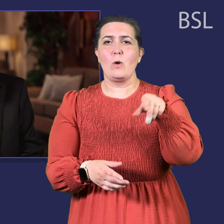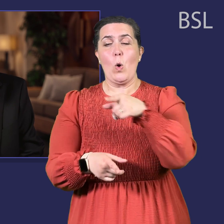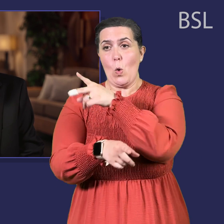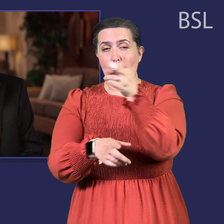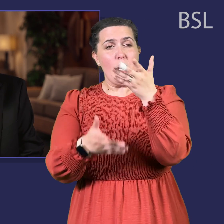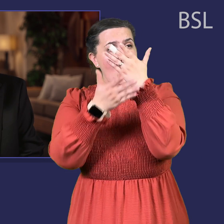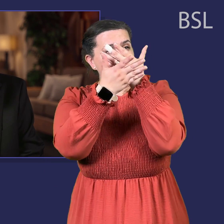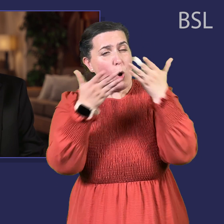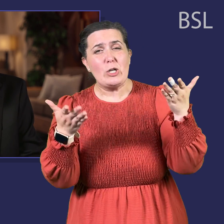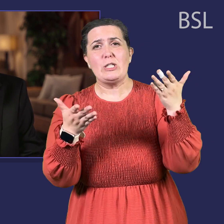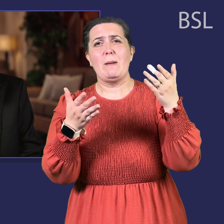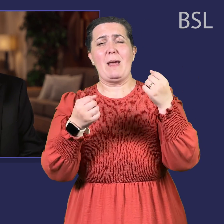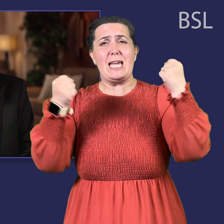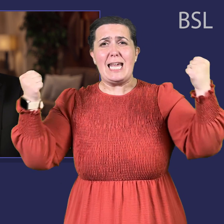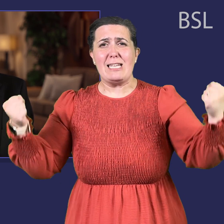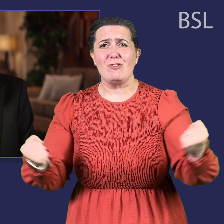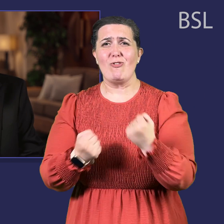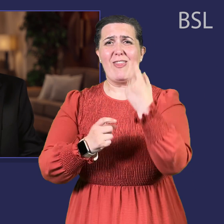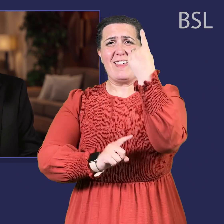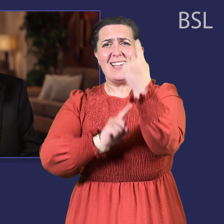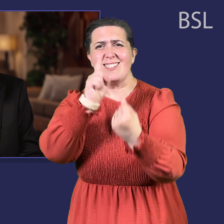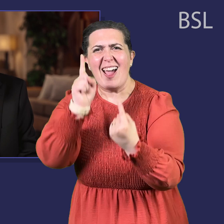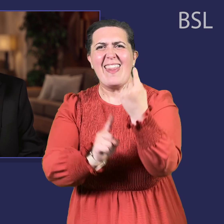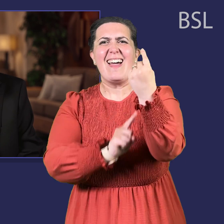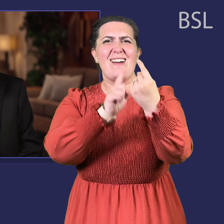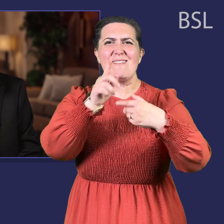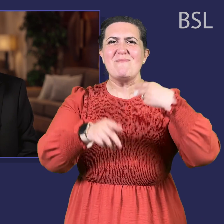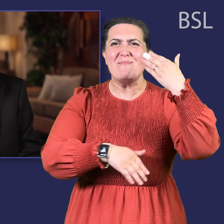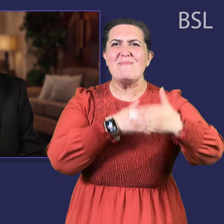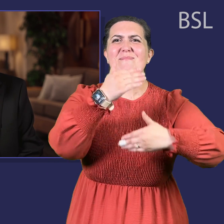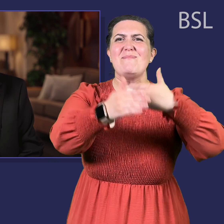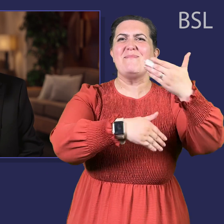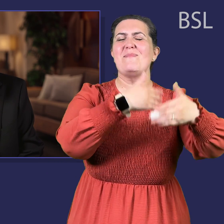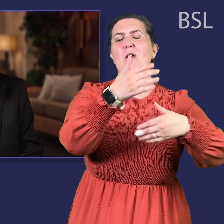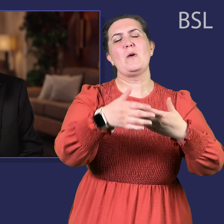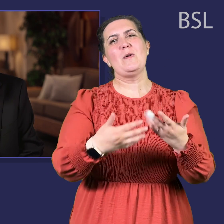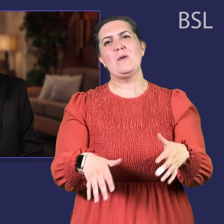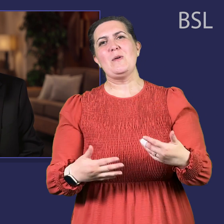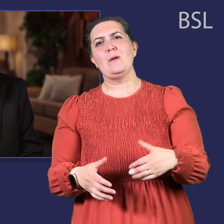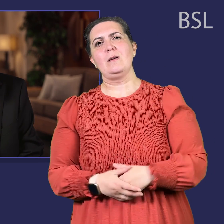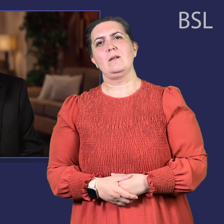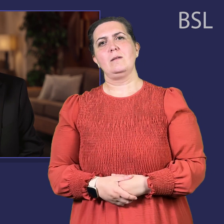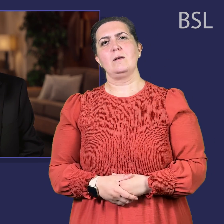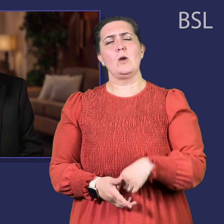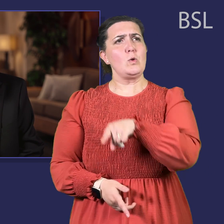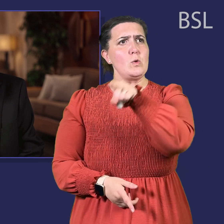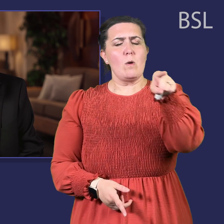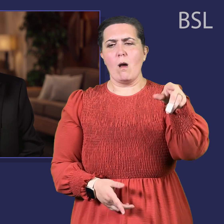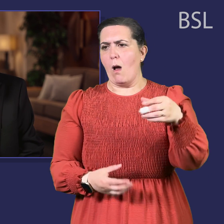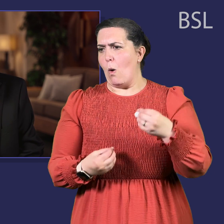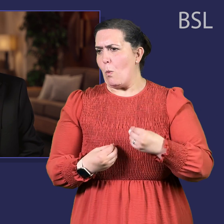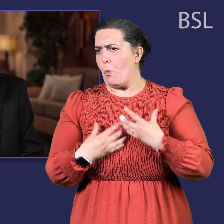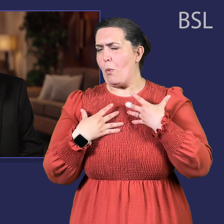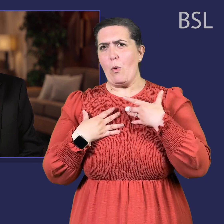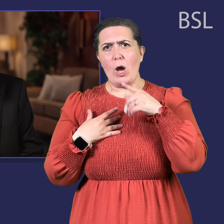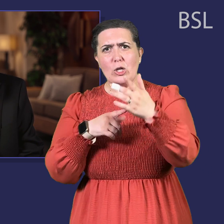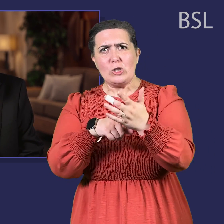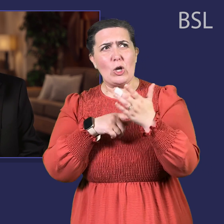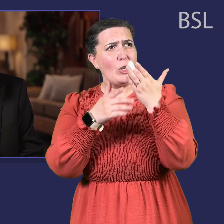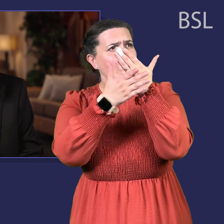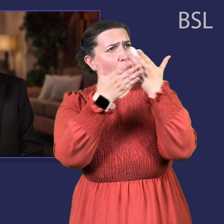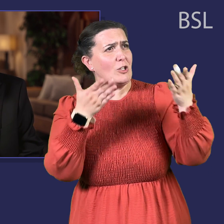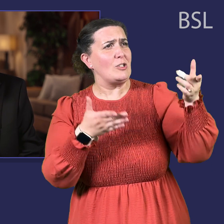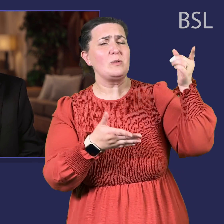We have worshiped together and strengthened each other again and again. You have inspired me with